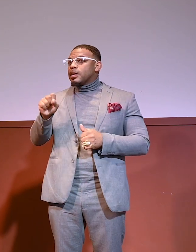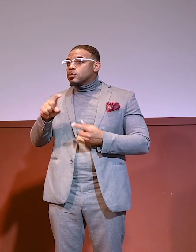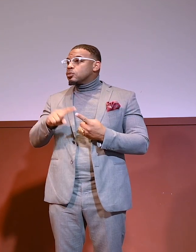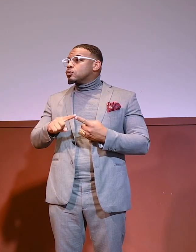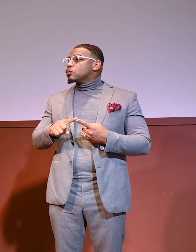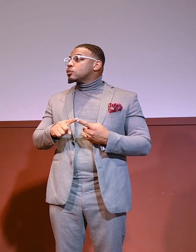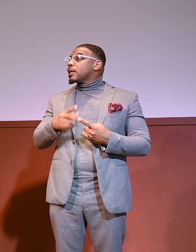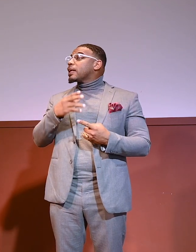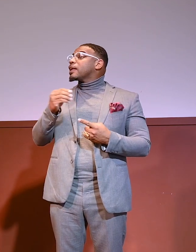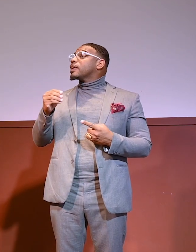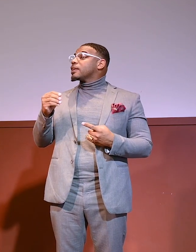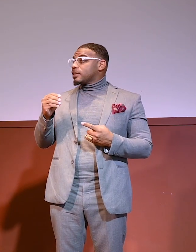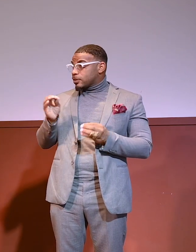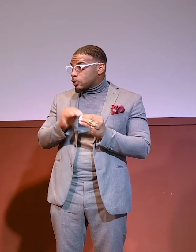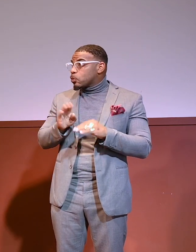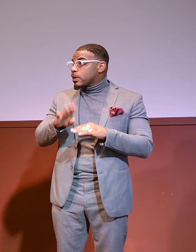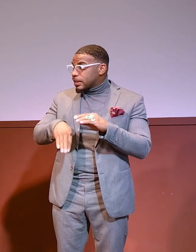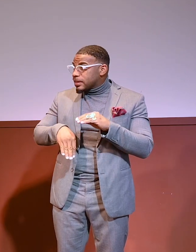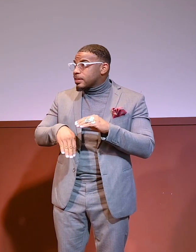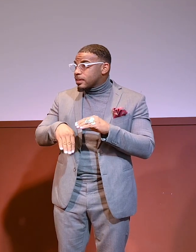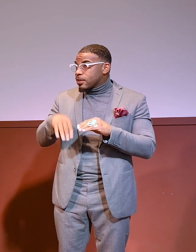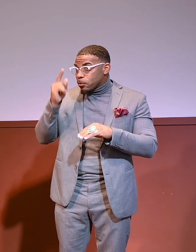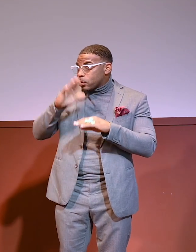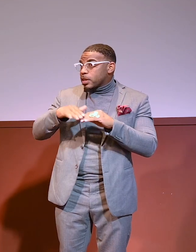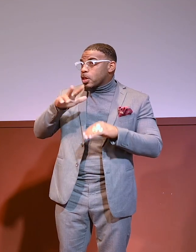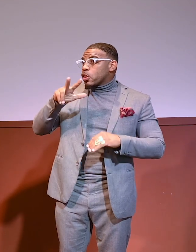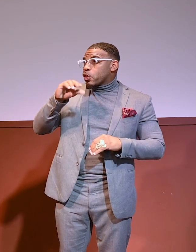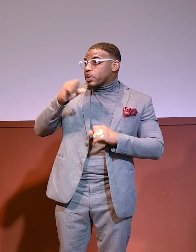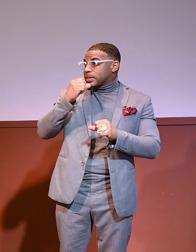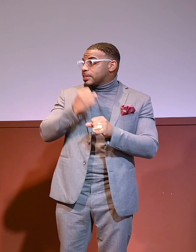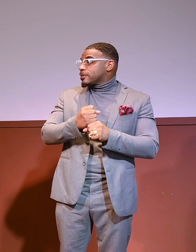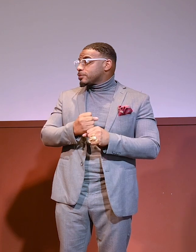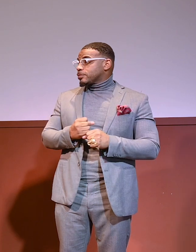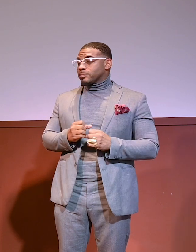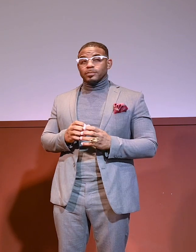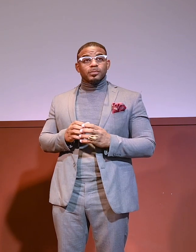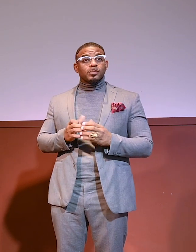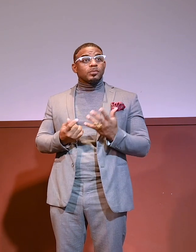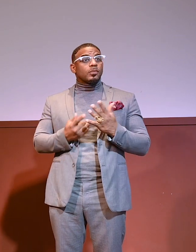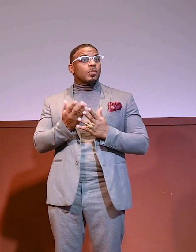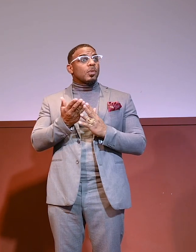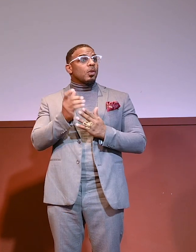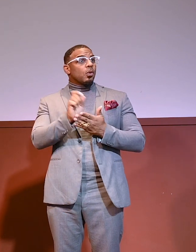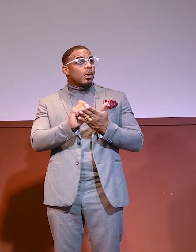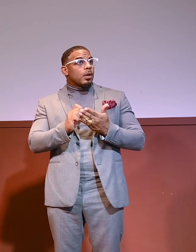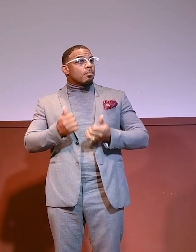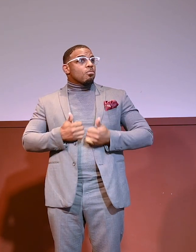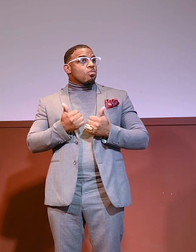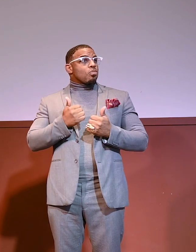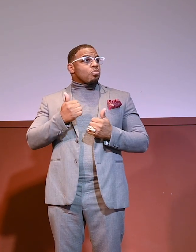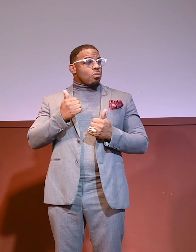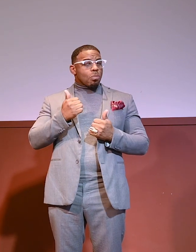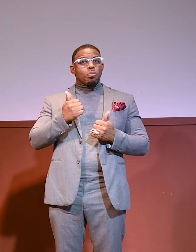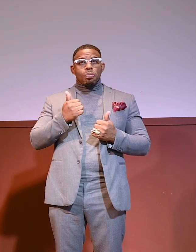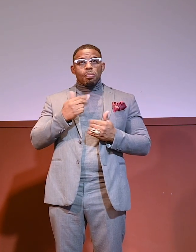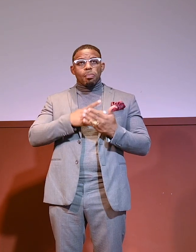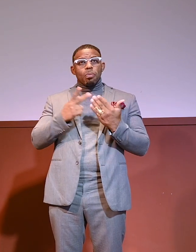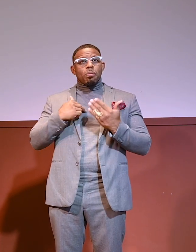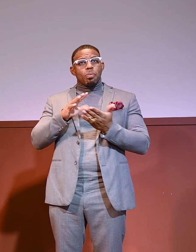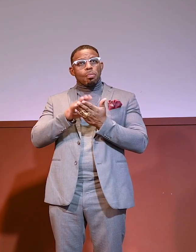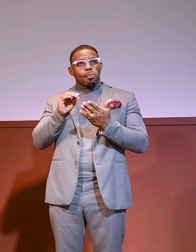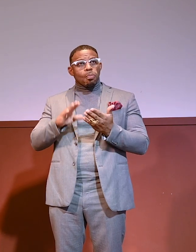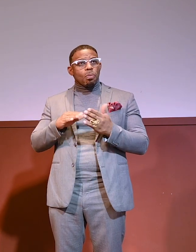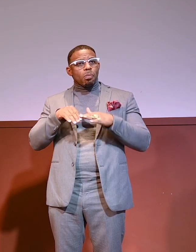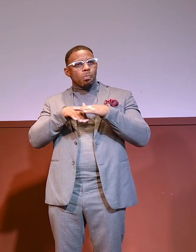schools and for more than 30 years. Through the Writers in Residence program, our students